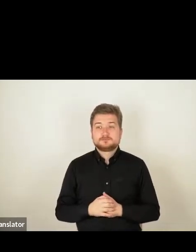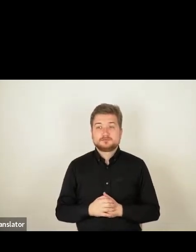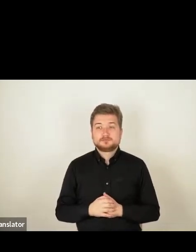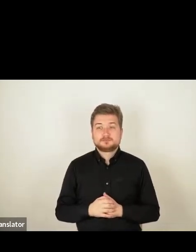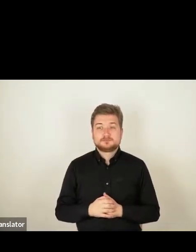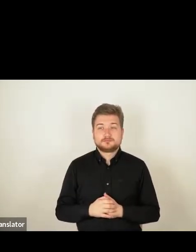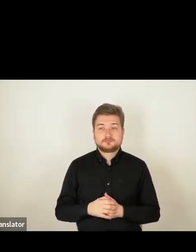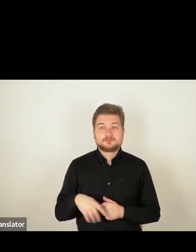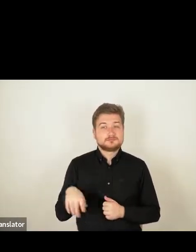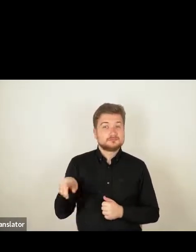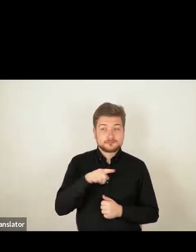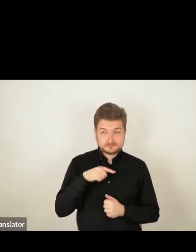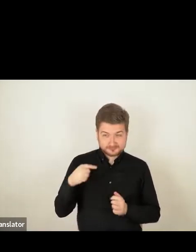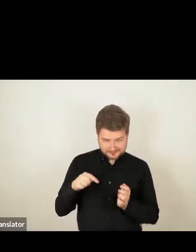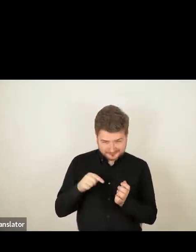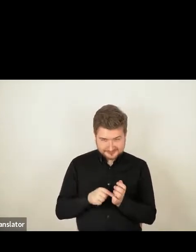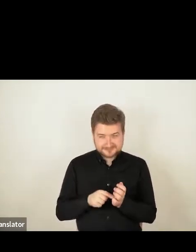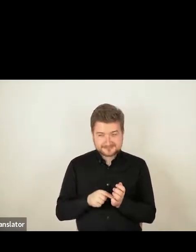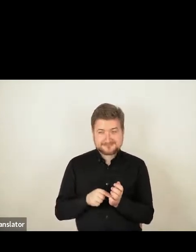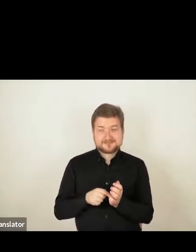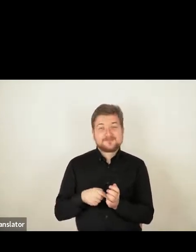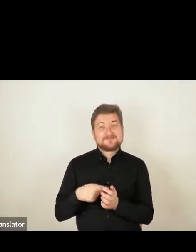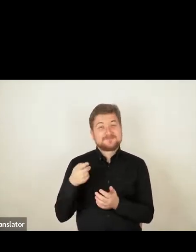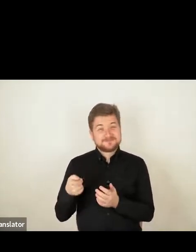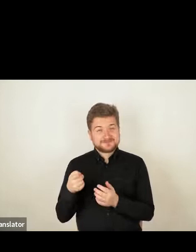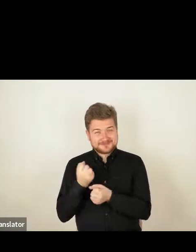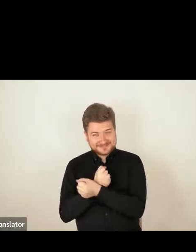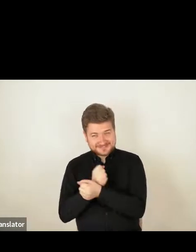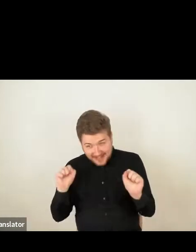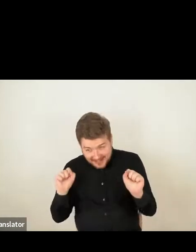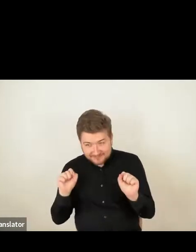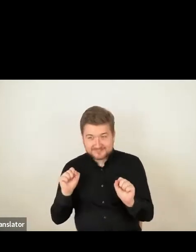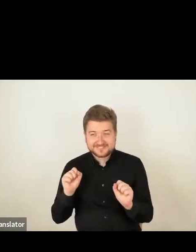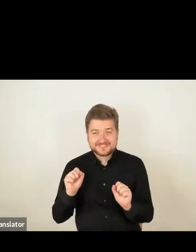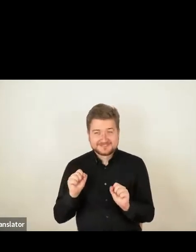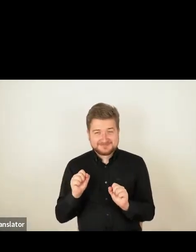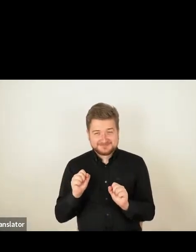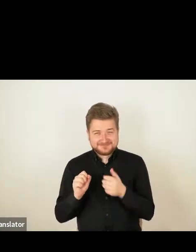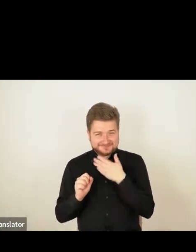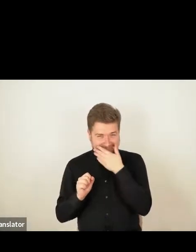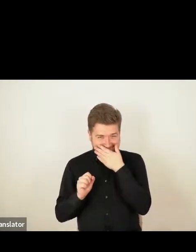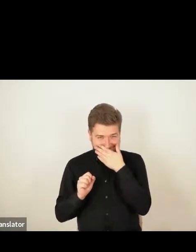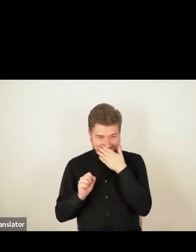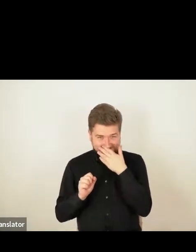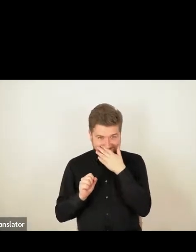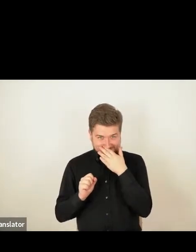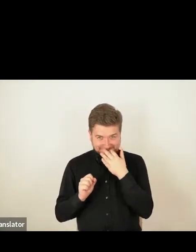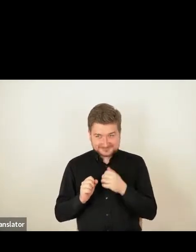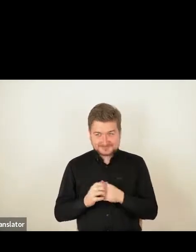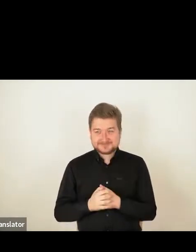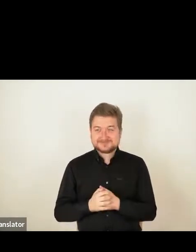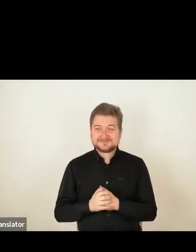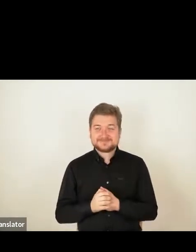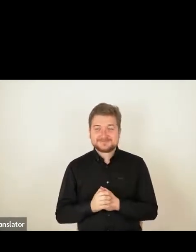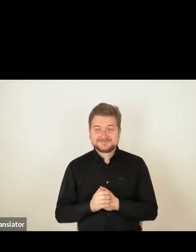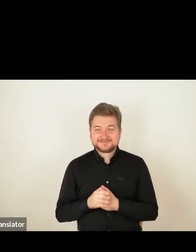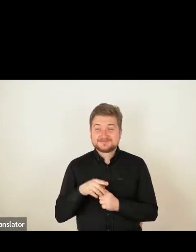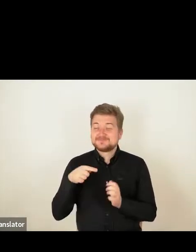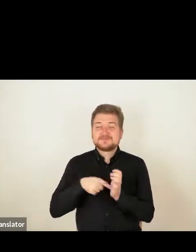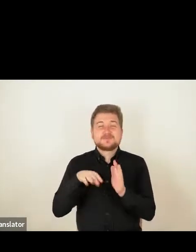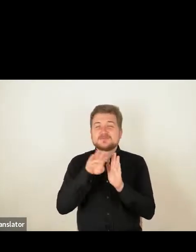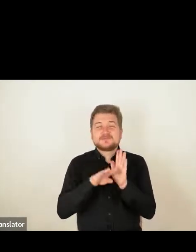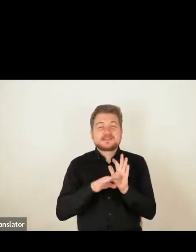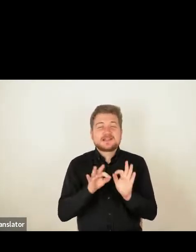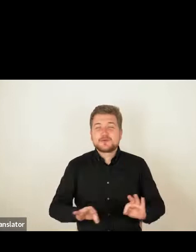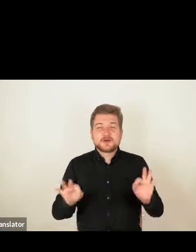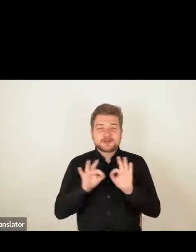and stability possible only if our democratic institutions are truly inclusive and represent men and